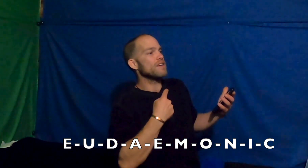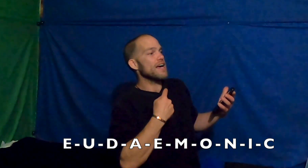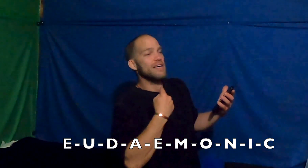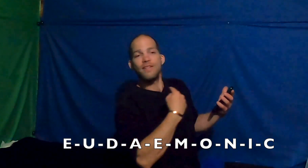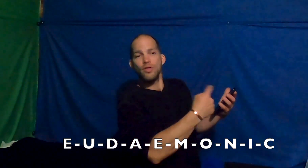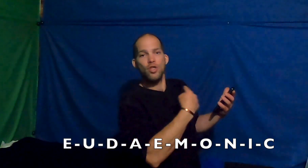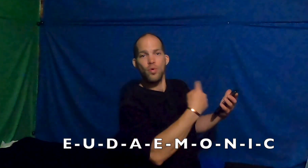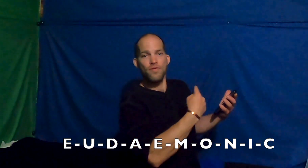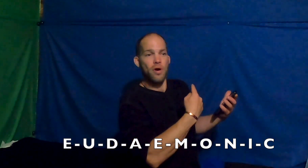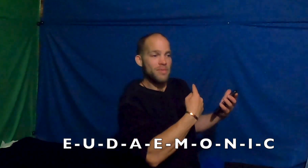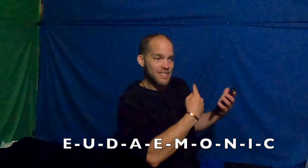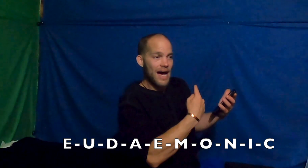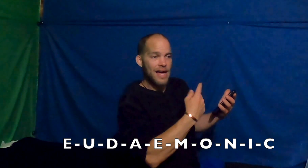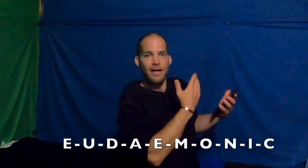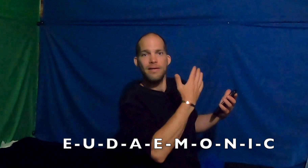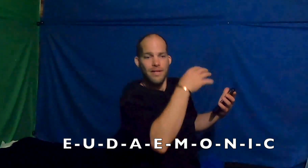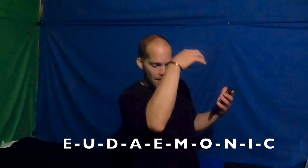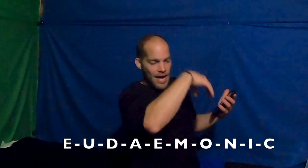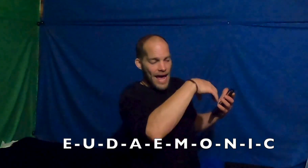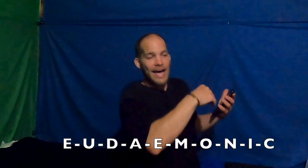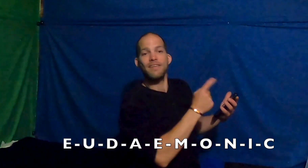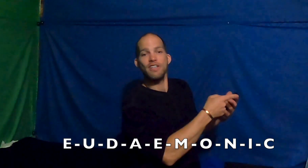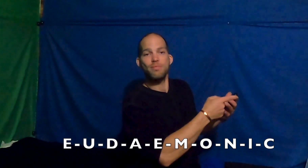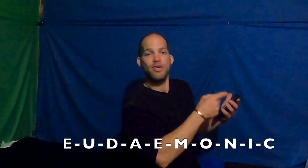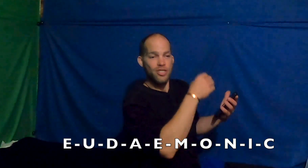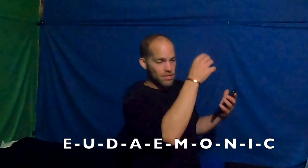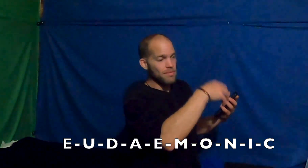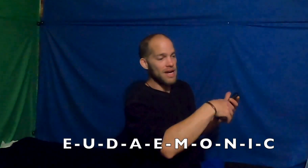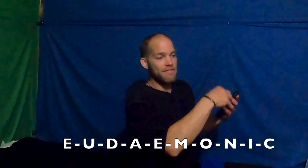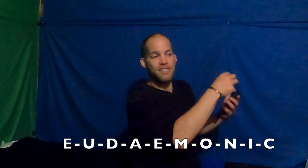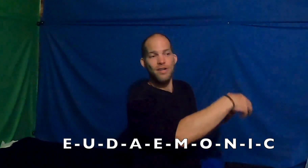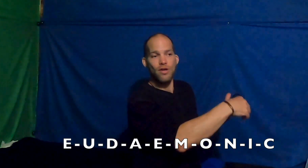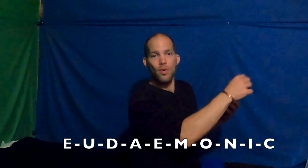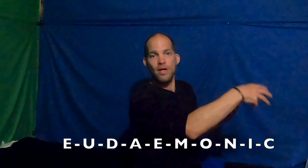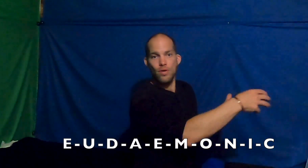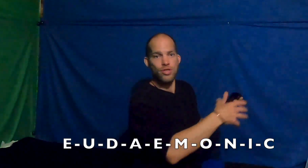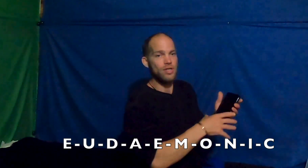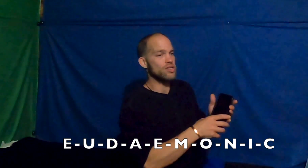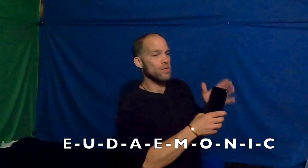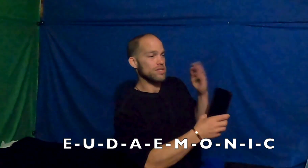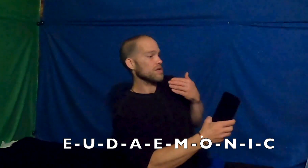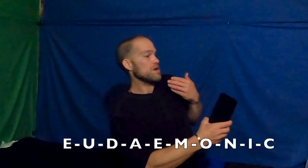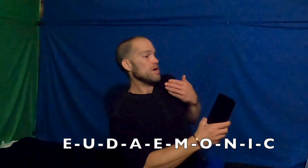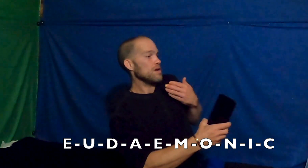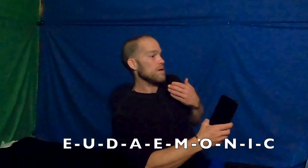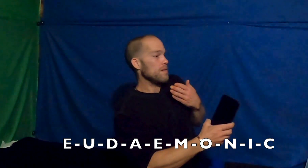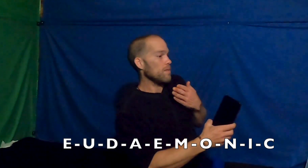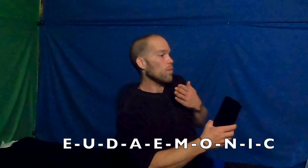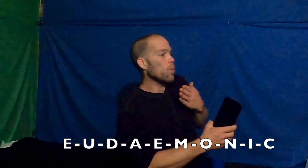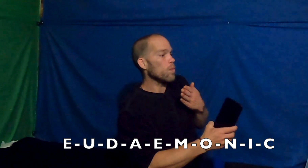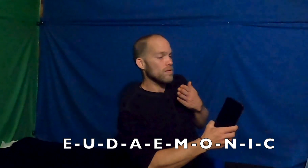a to or from dia, active expression, manifested ongoing notion. So it's